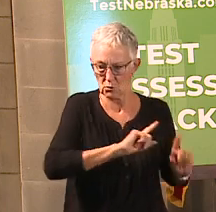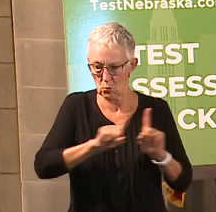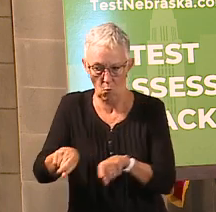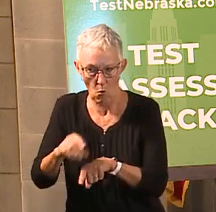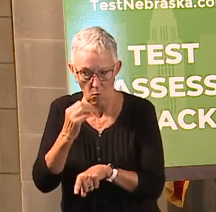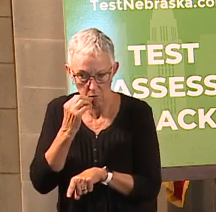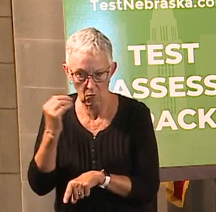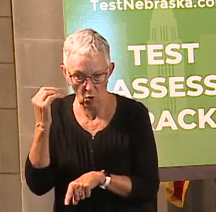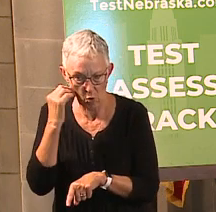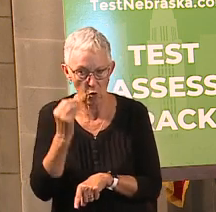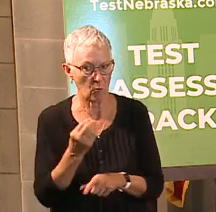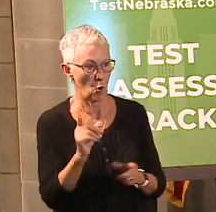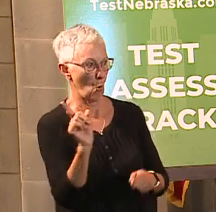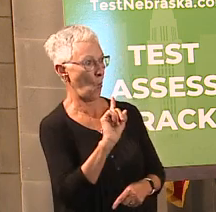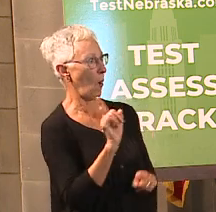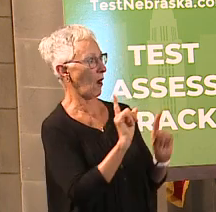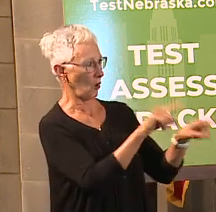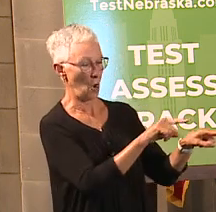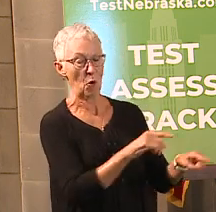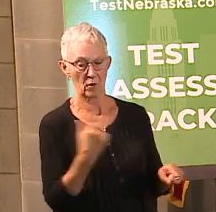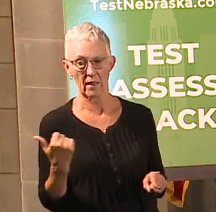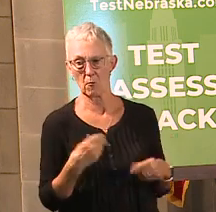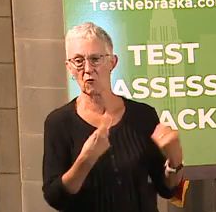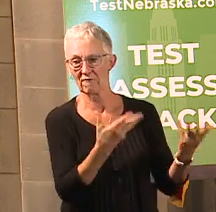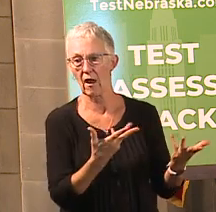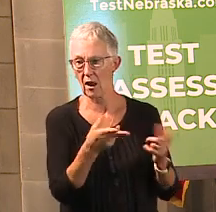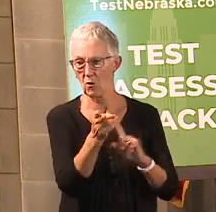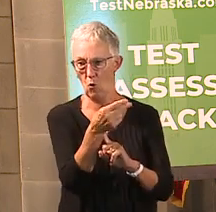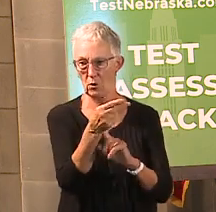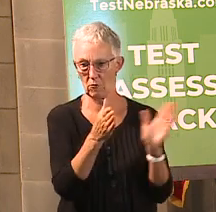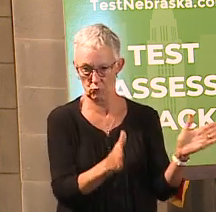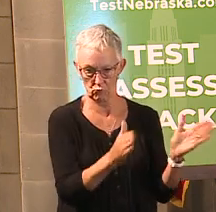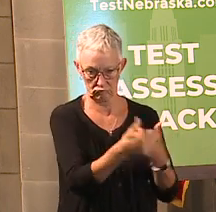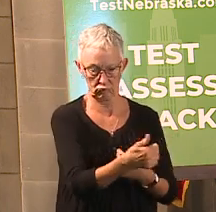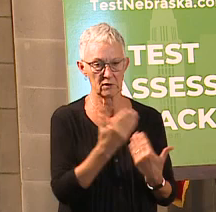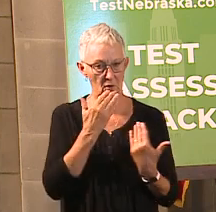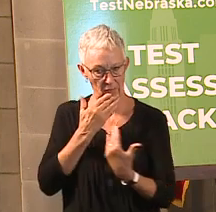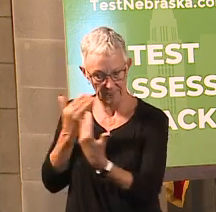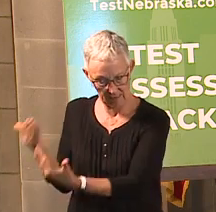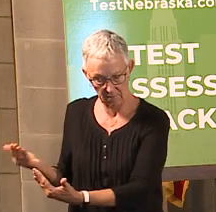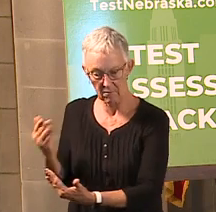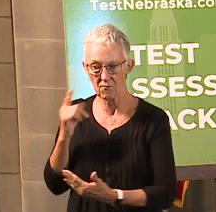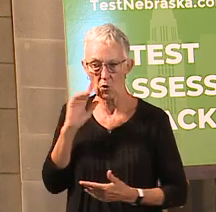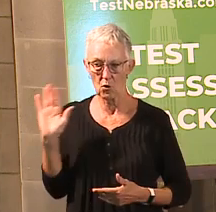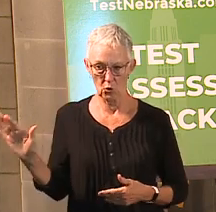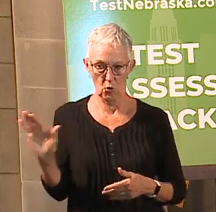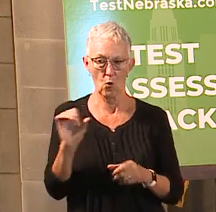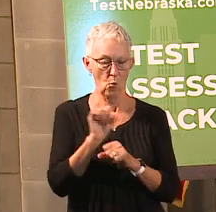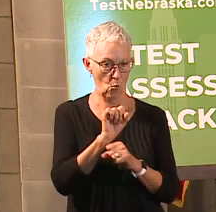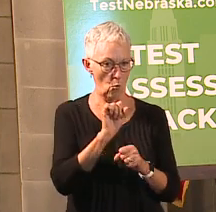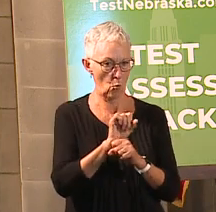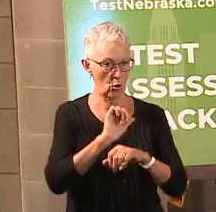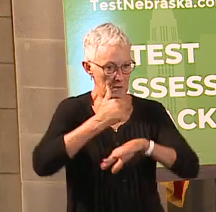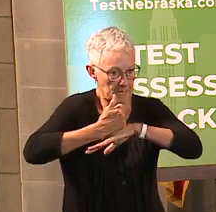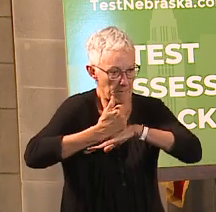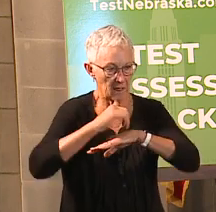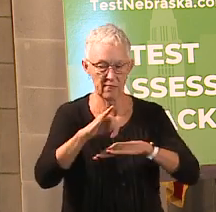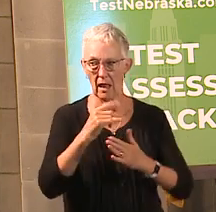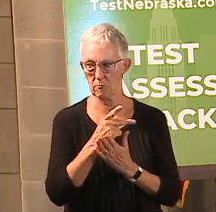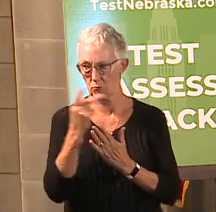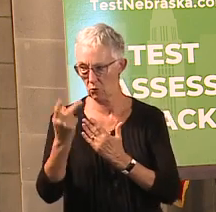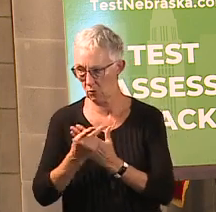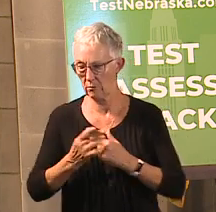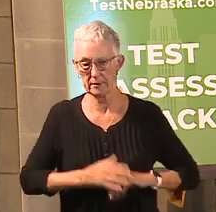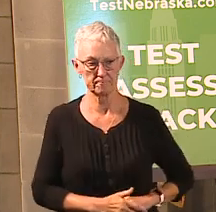got a place to go so that we can reduce that risk of transmission. So thank you very much, Angie, and thank you, Z, for all your work and getting this set up. And with that, I'm going to go